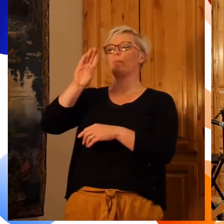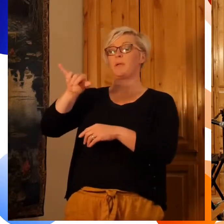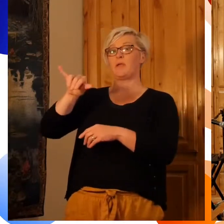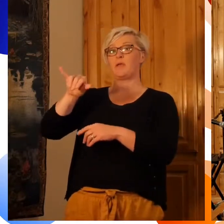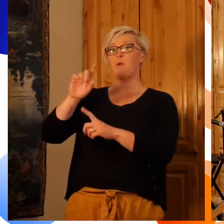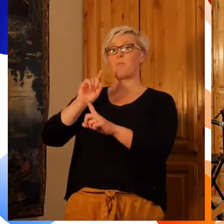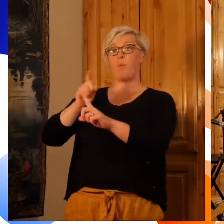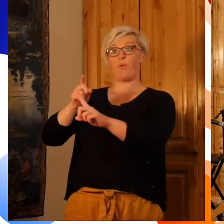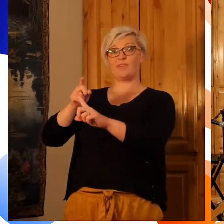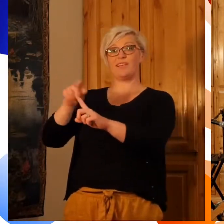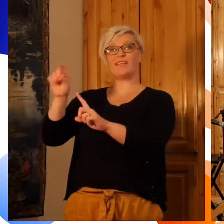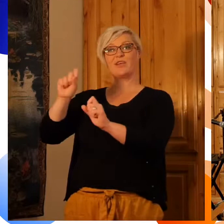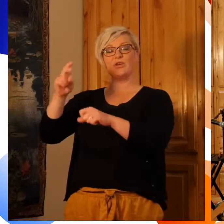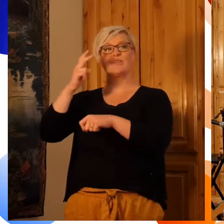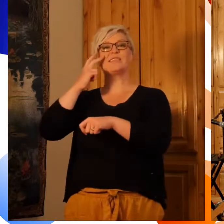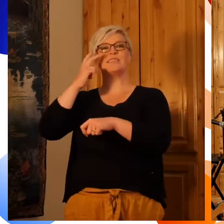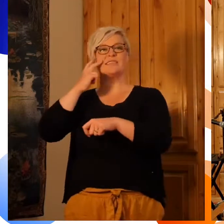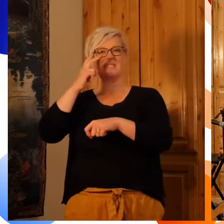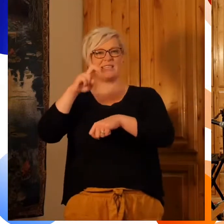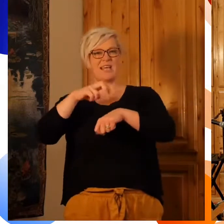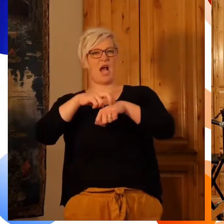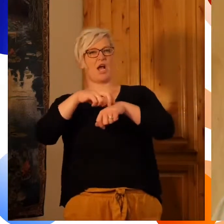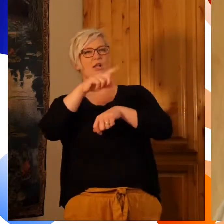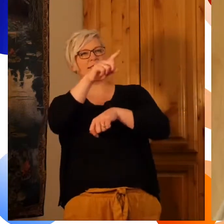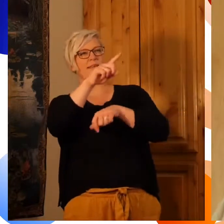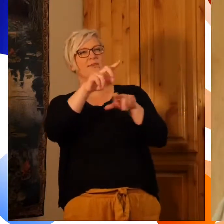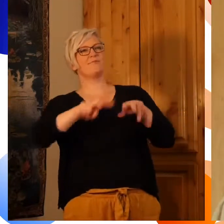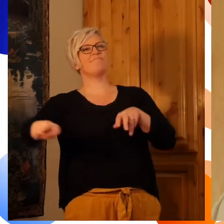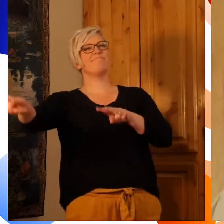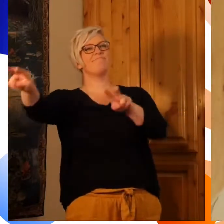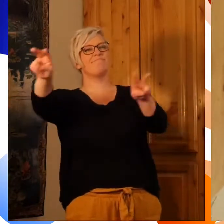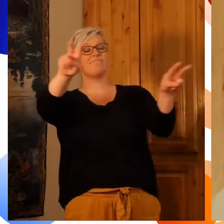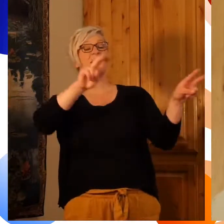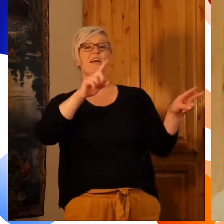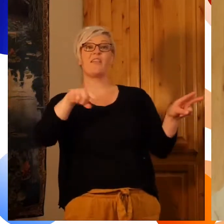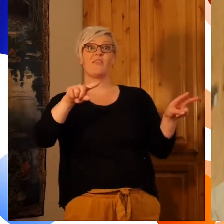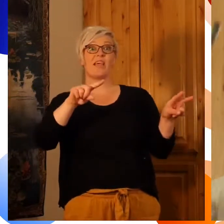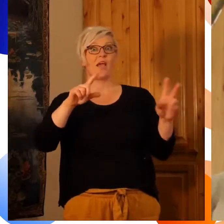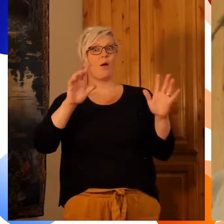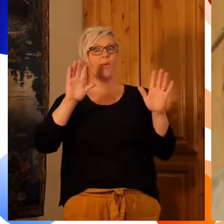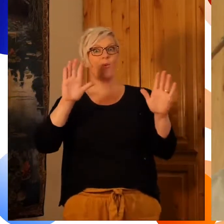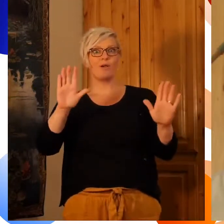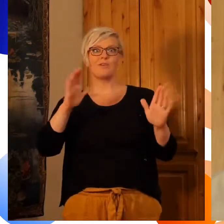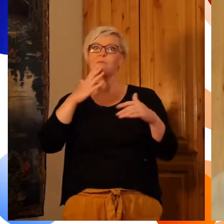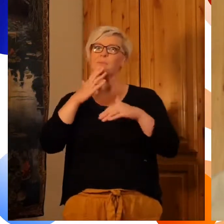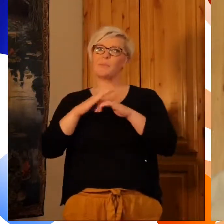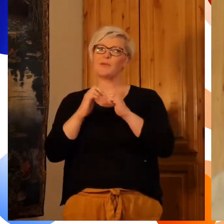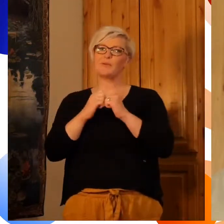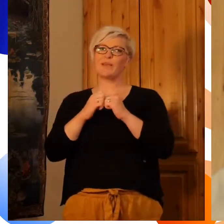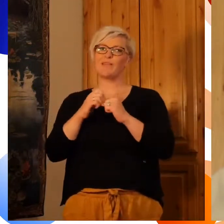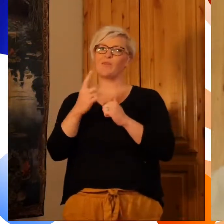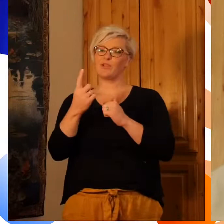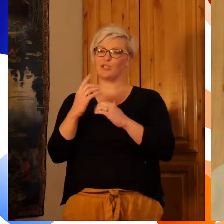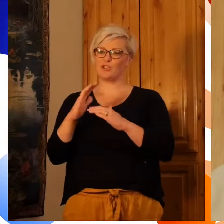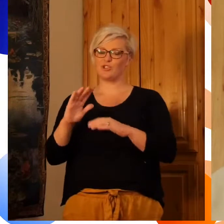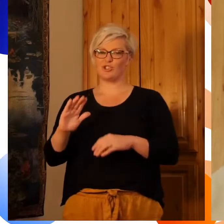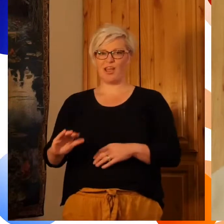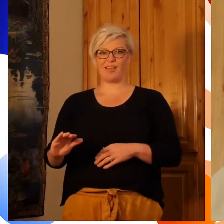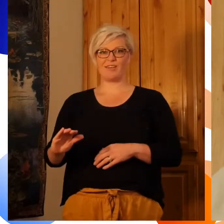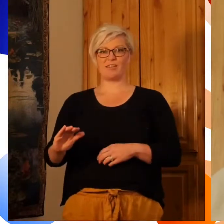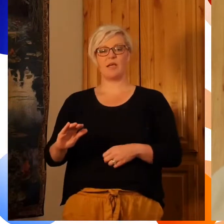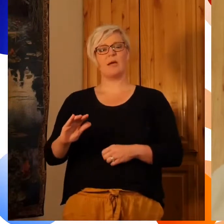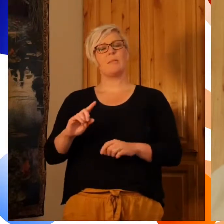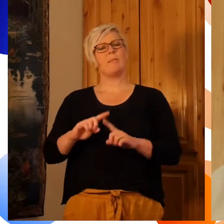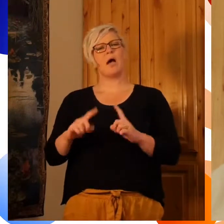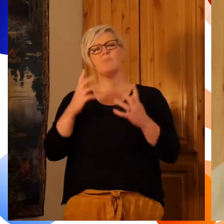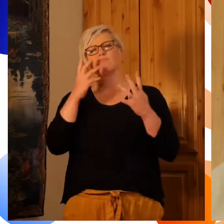there. And to their great joy, they had a child. But to their great disappointment, the young man, after 20